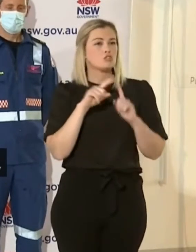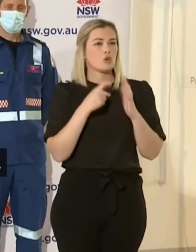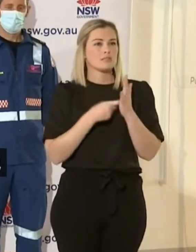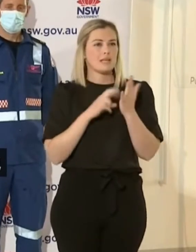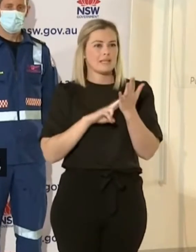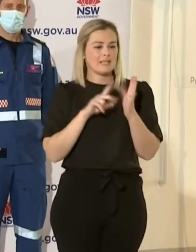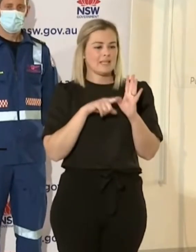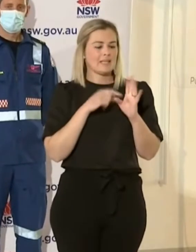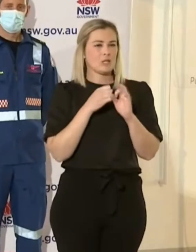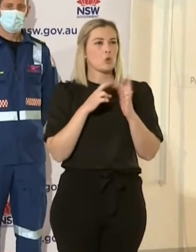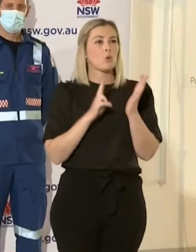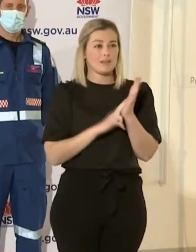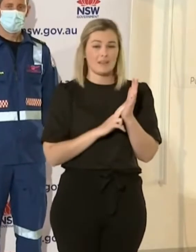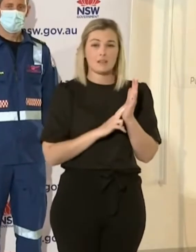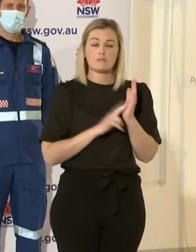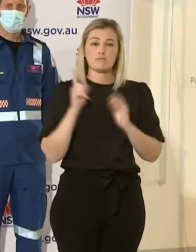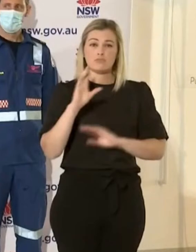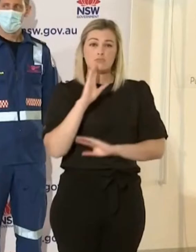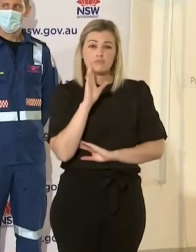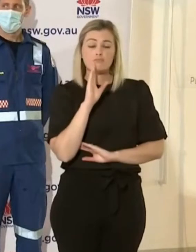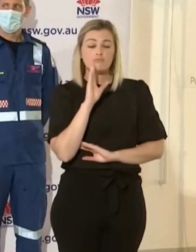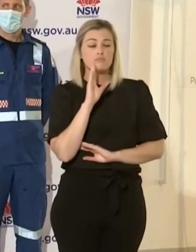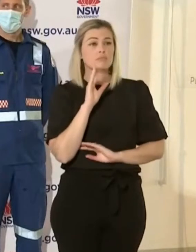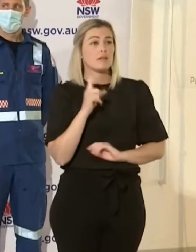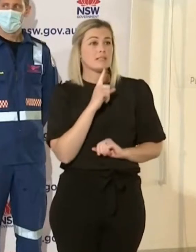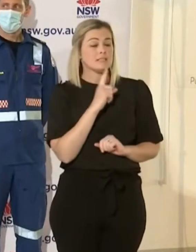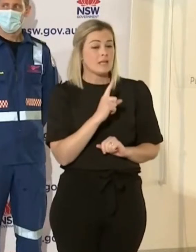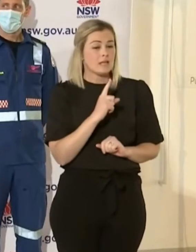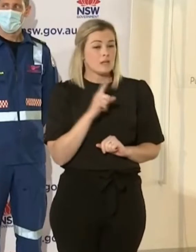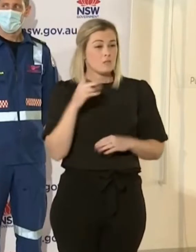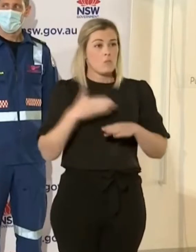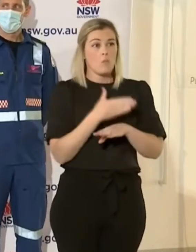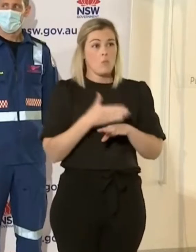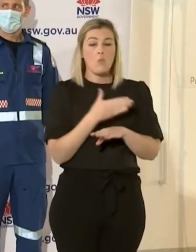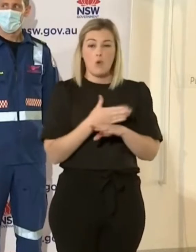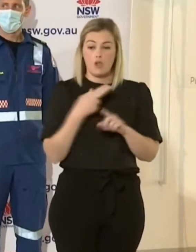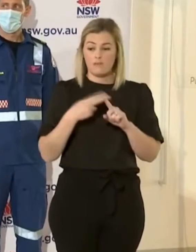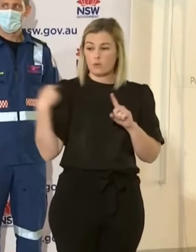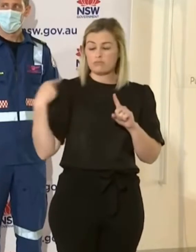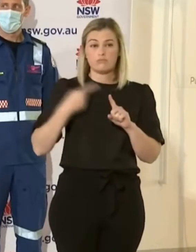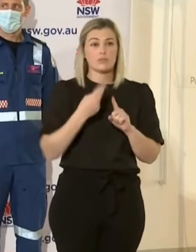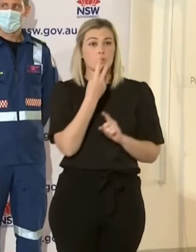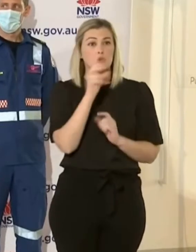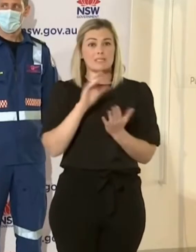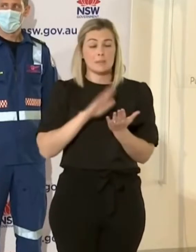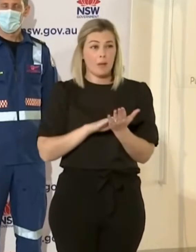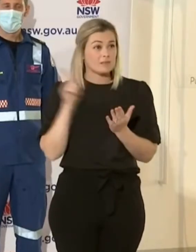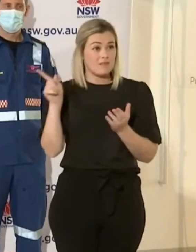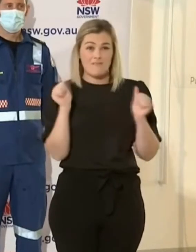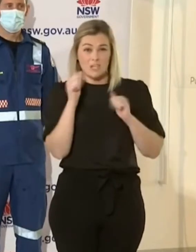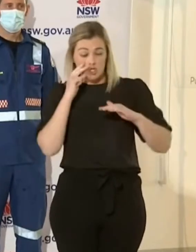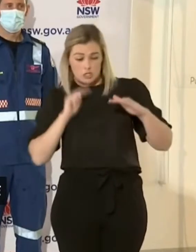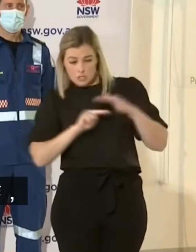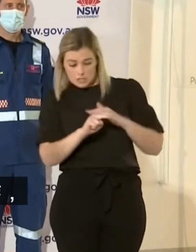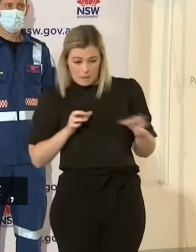saying that they had worked as clinicians for nearly 20 months on what was necessary. So there's been a